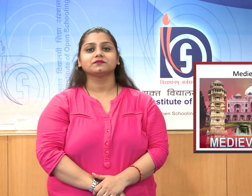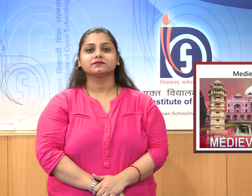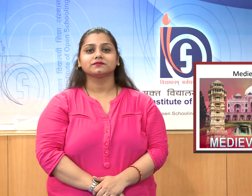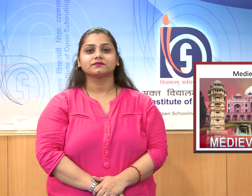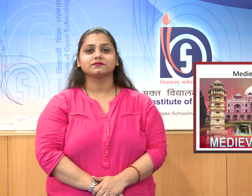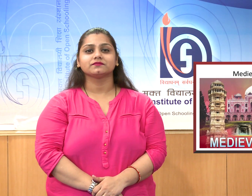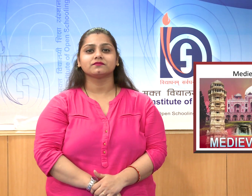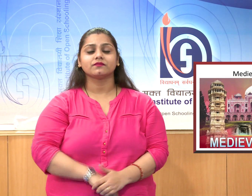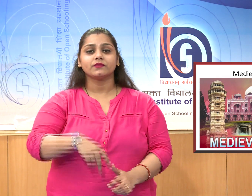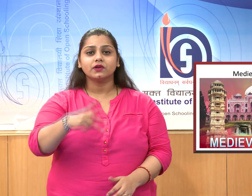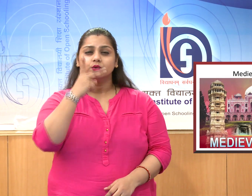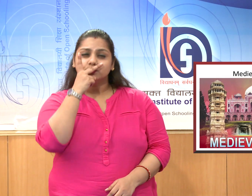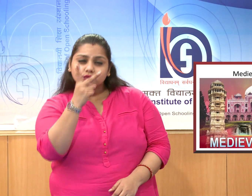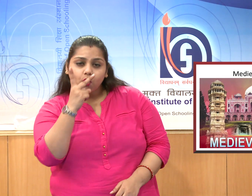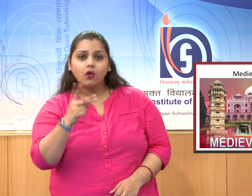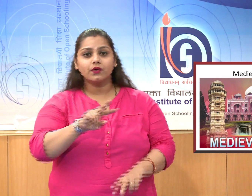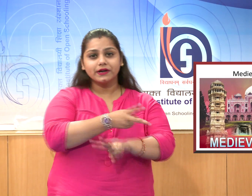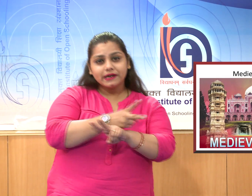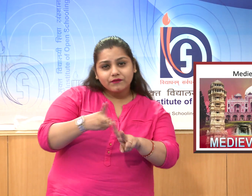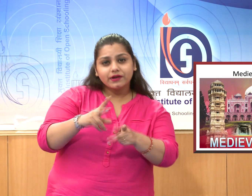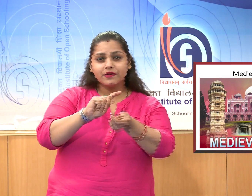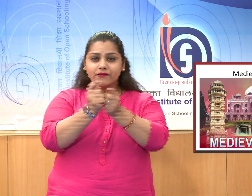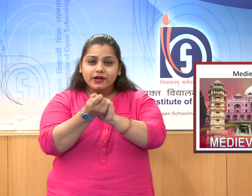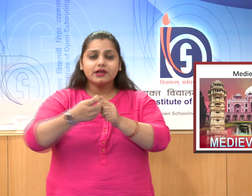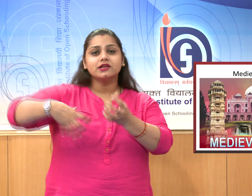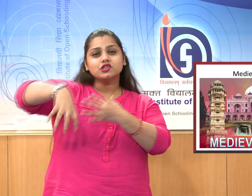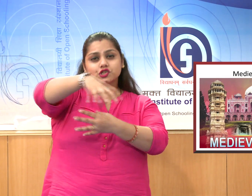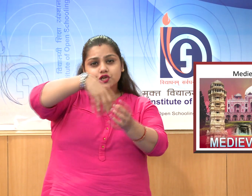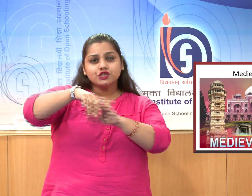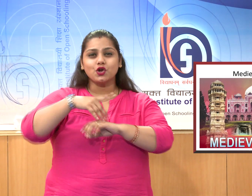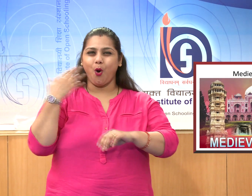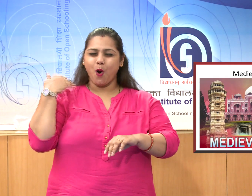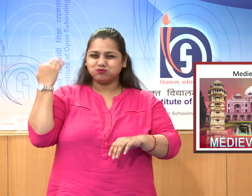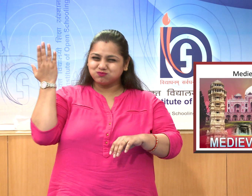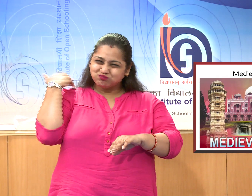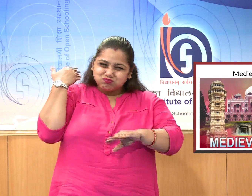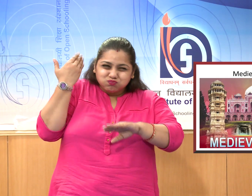It saw a fusion of old and new political,